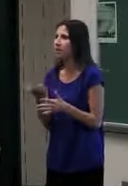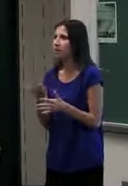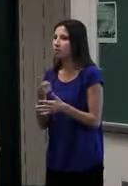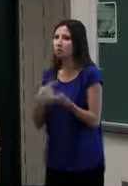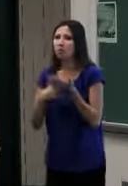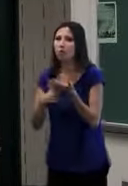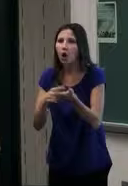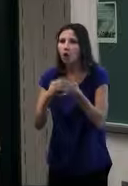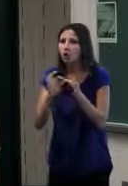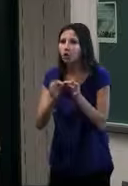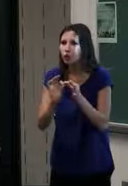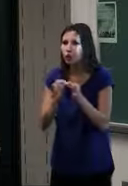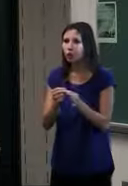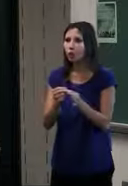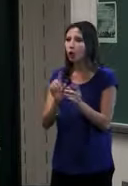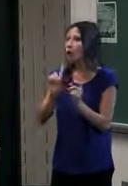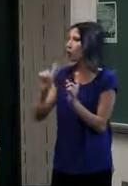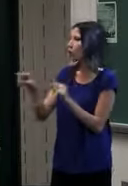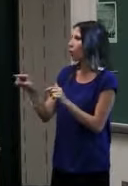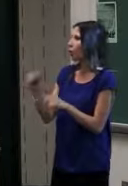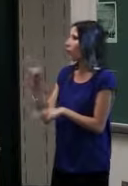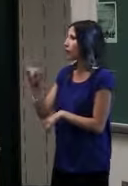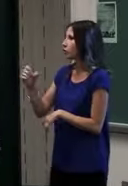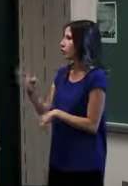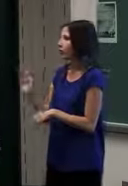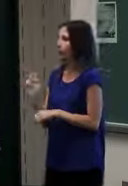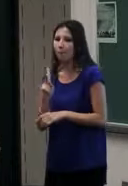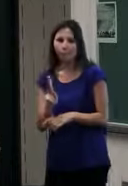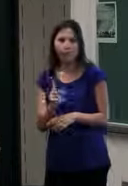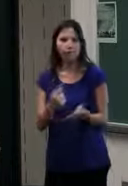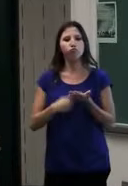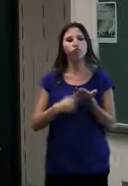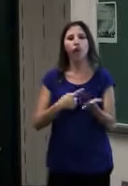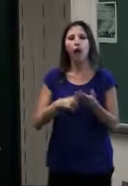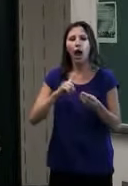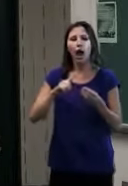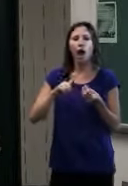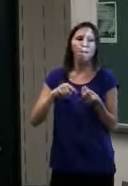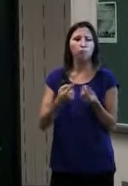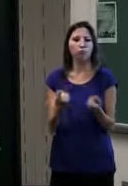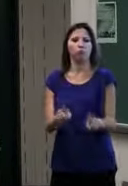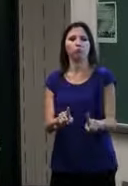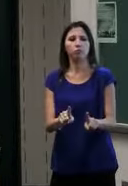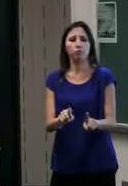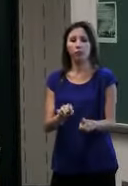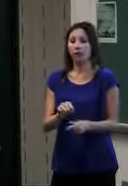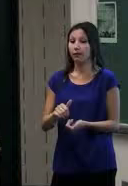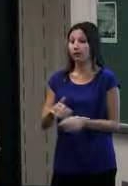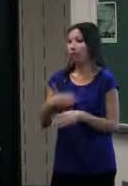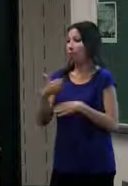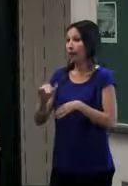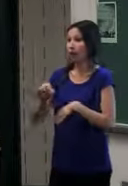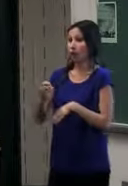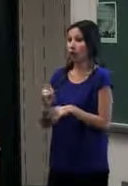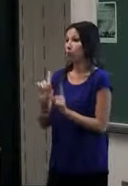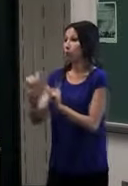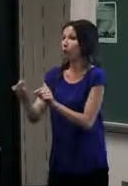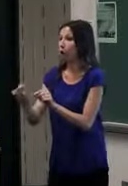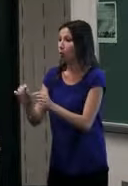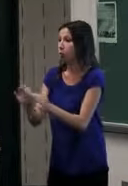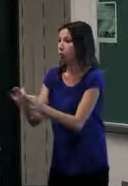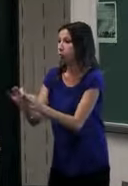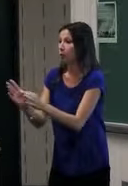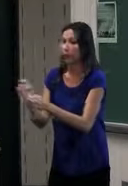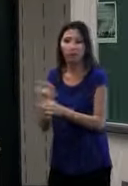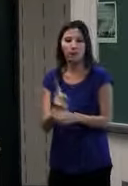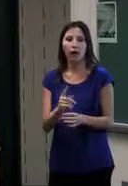which is like all day we go to one job, we come back to the office, we sit and we talk about it. Then we go to the next job, we come back to the office and we sit and talk about it. It was